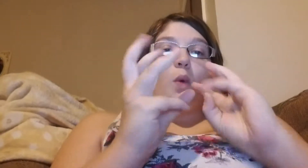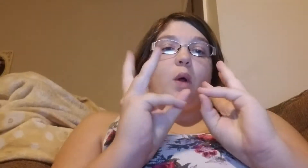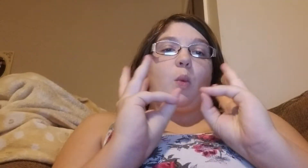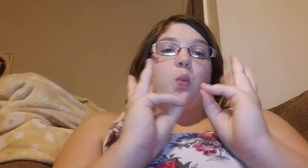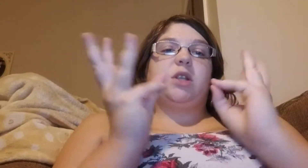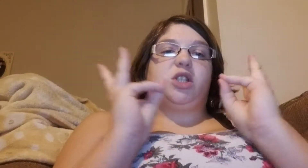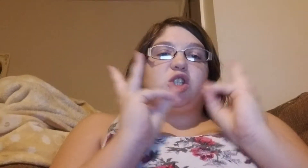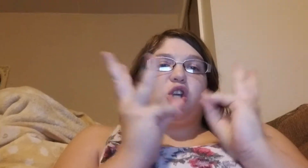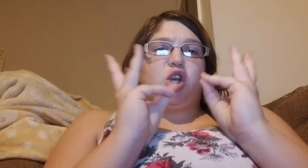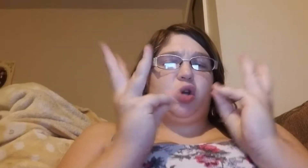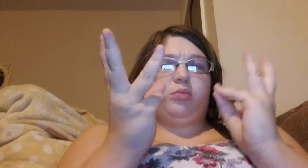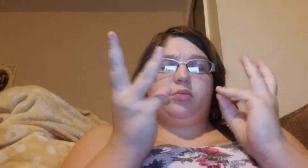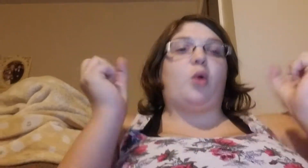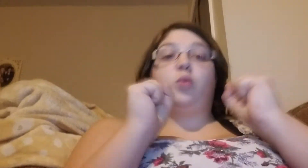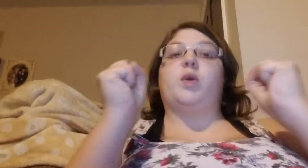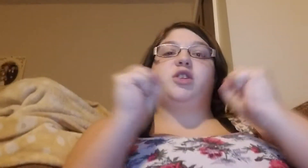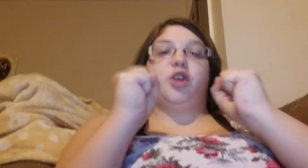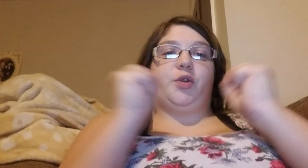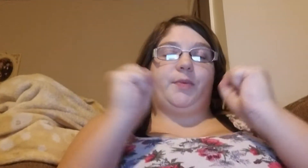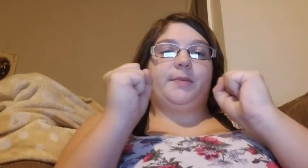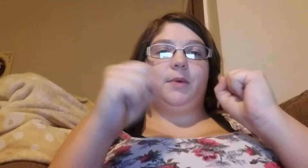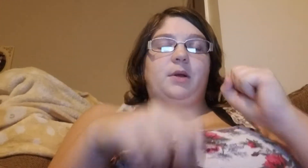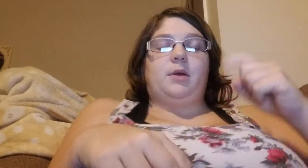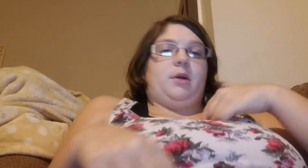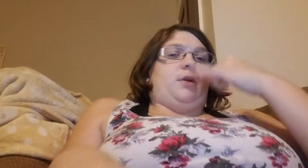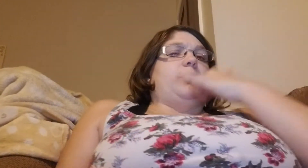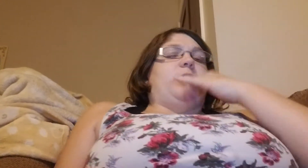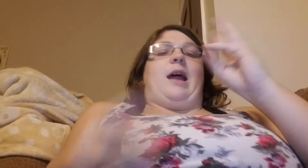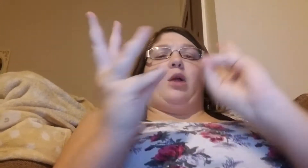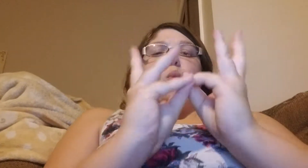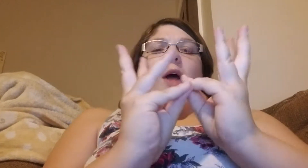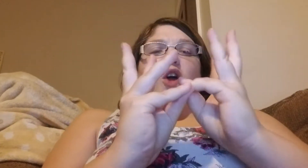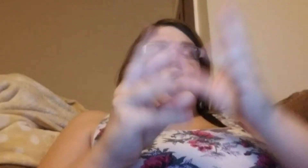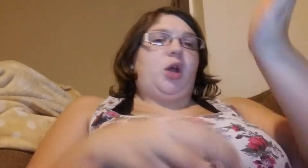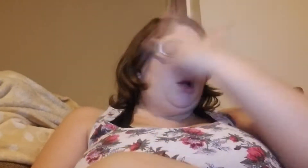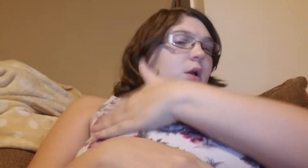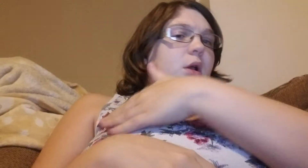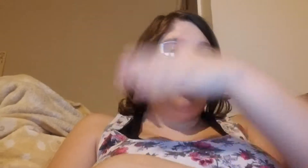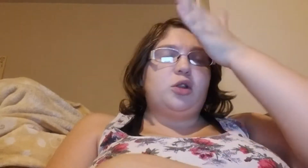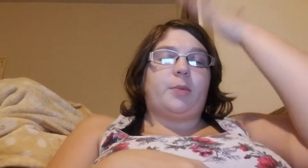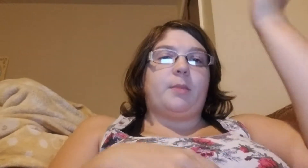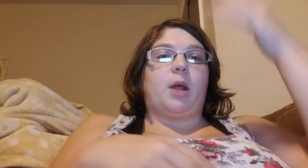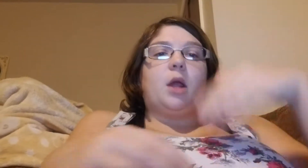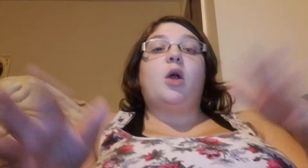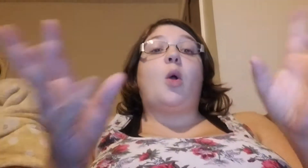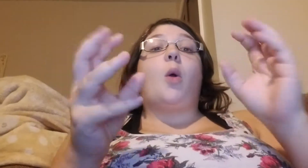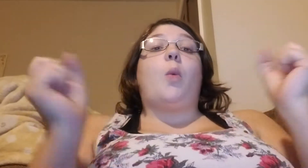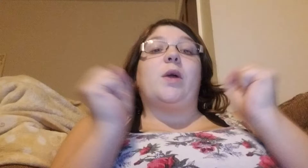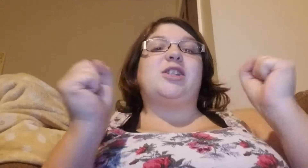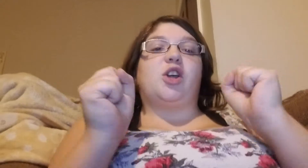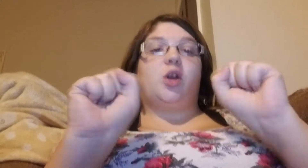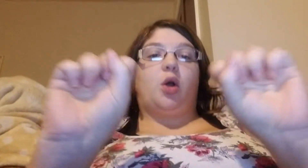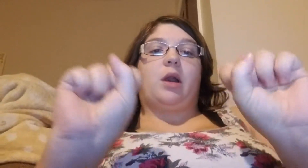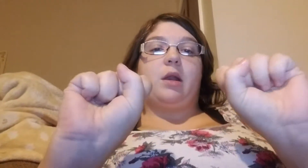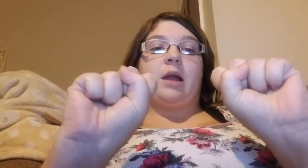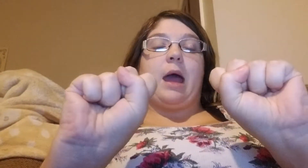or winter? No, winter. That's weather. Stupid me. Winter. Like your